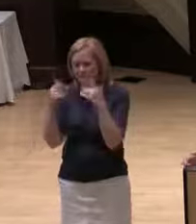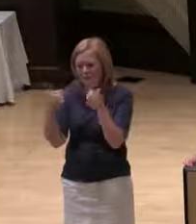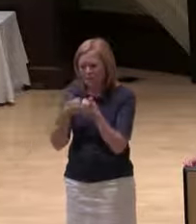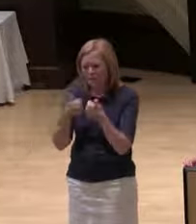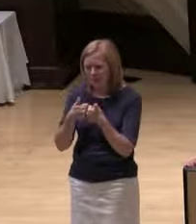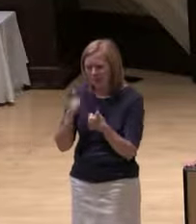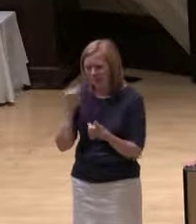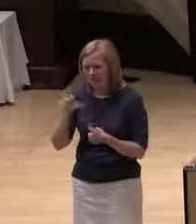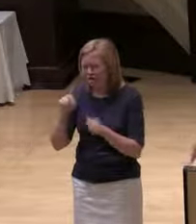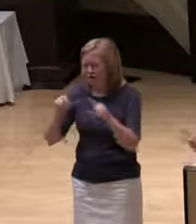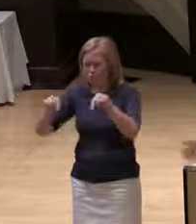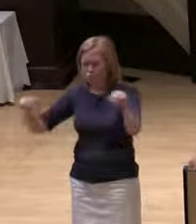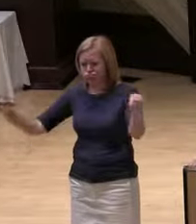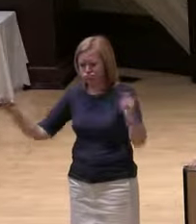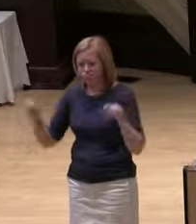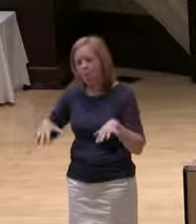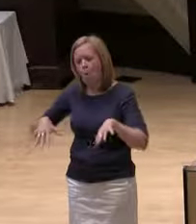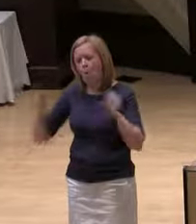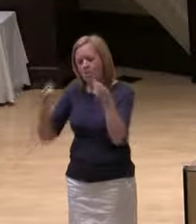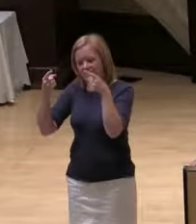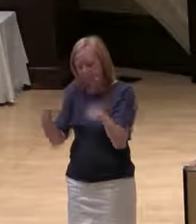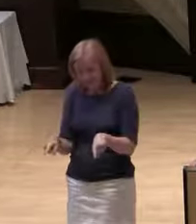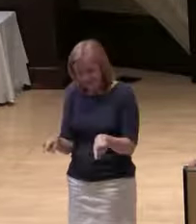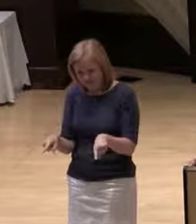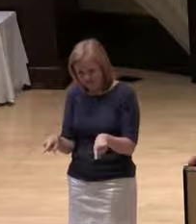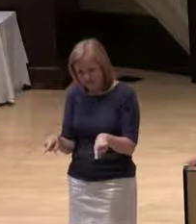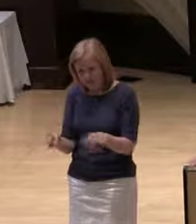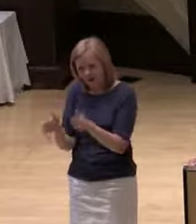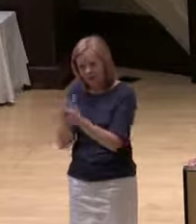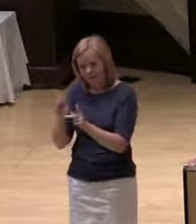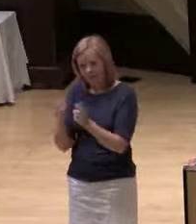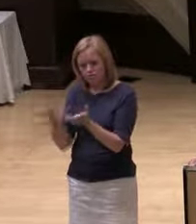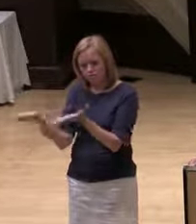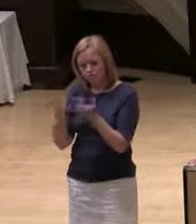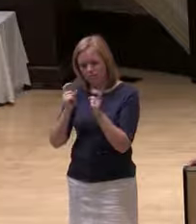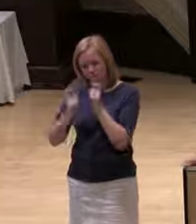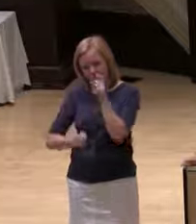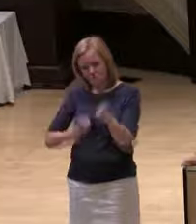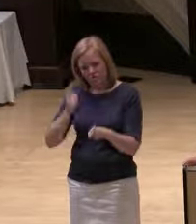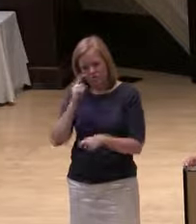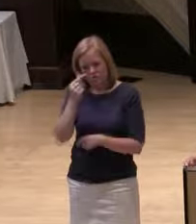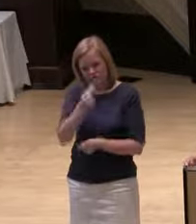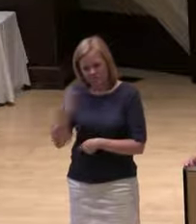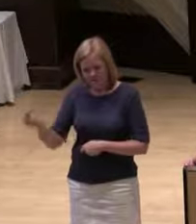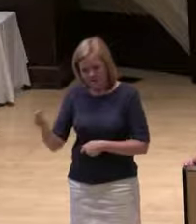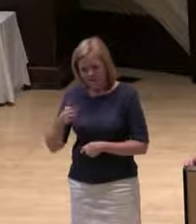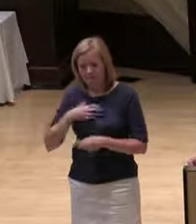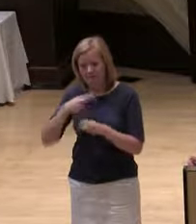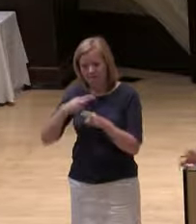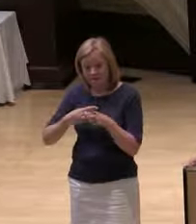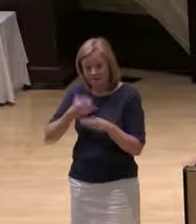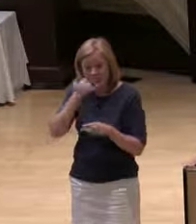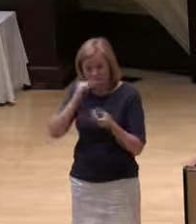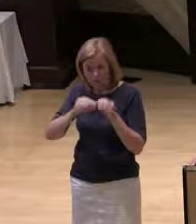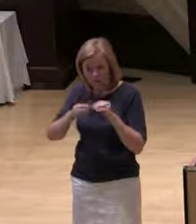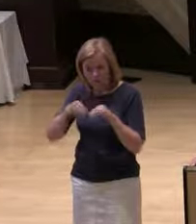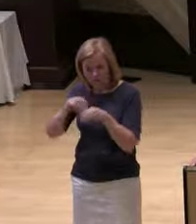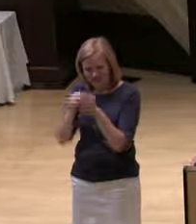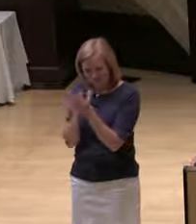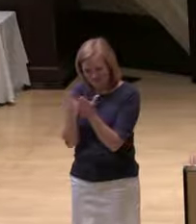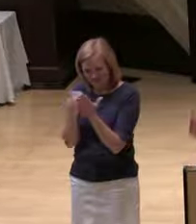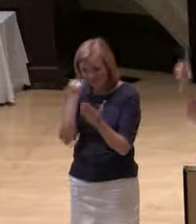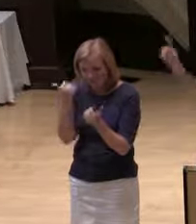your backyard. There's many ways you can just have an event and ask everybody to bring a donation to Grace of God. My name and phone number is in the bulletin if you have